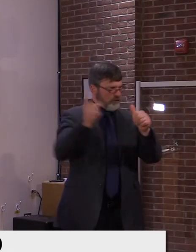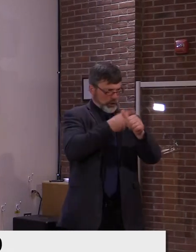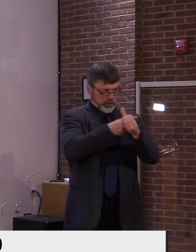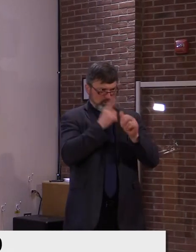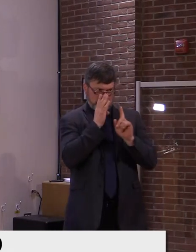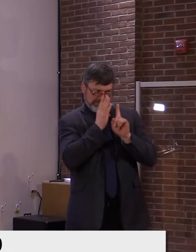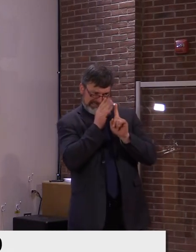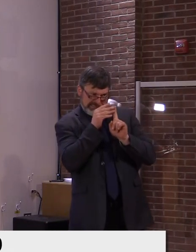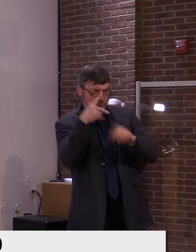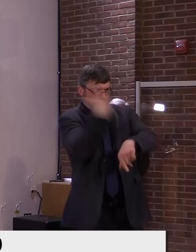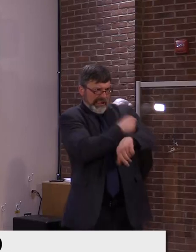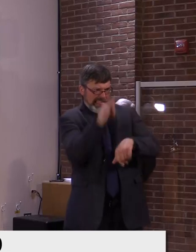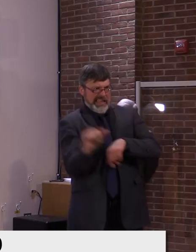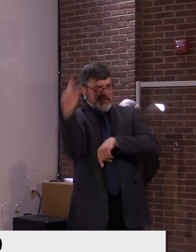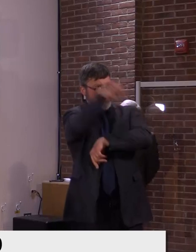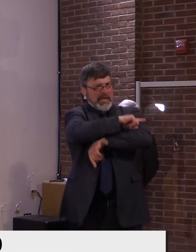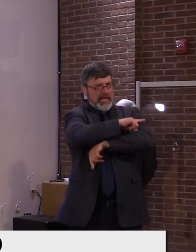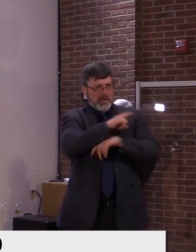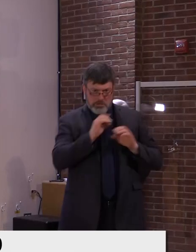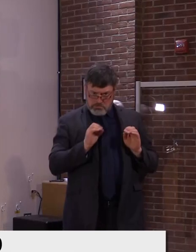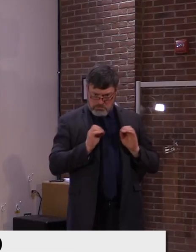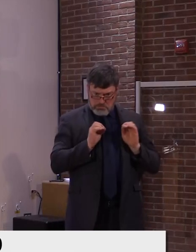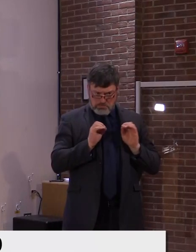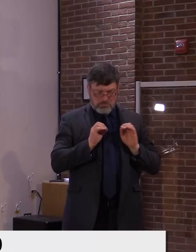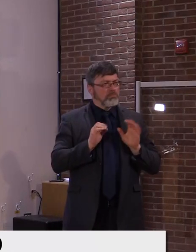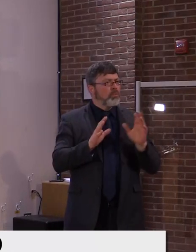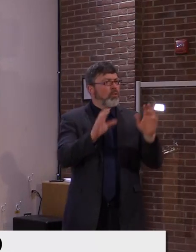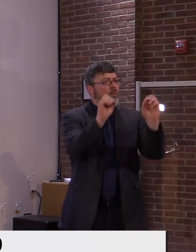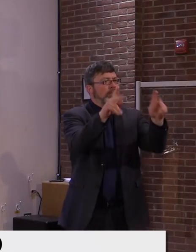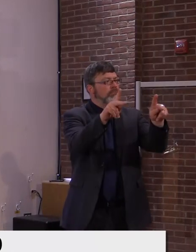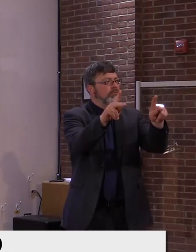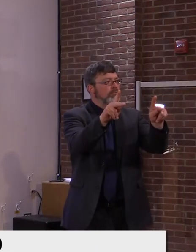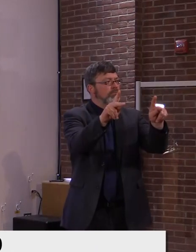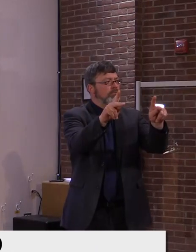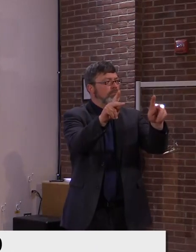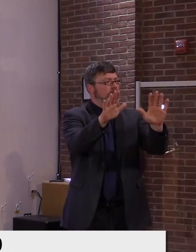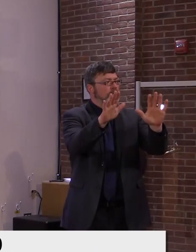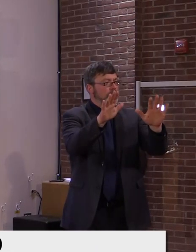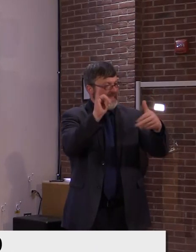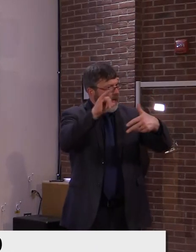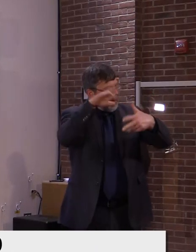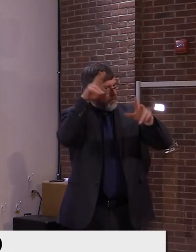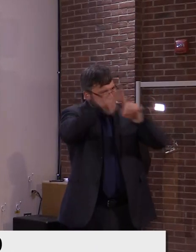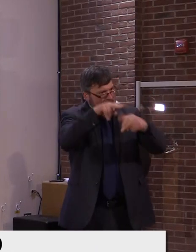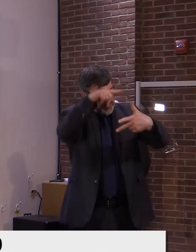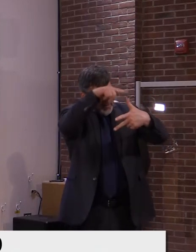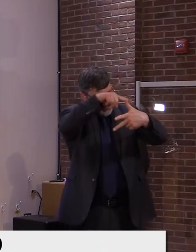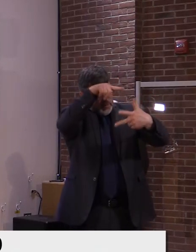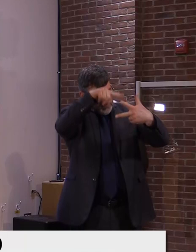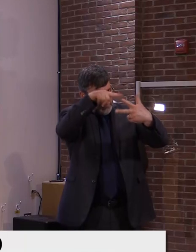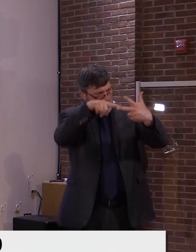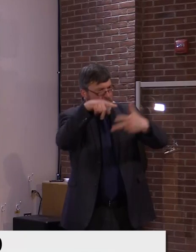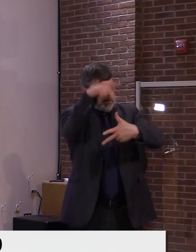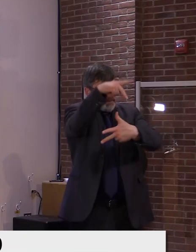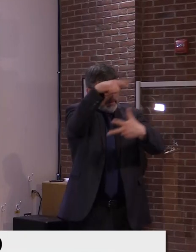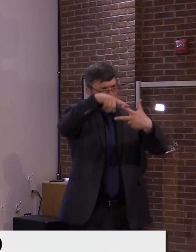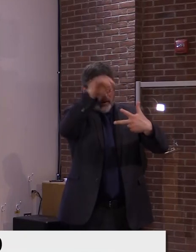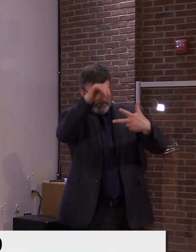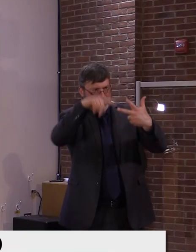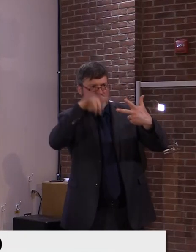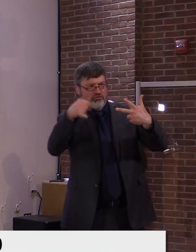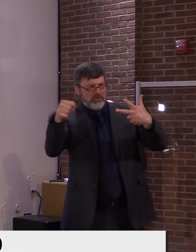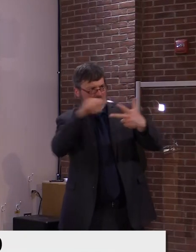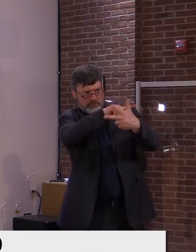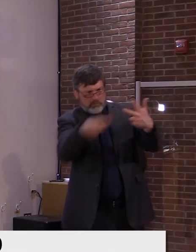vaccine, except the fact that that was part of just the kind of non-serious symptoms we see after getting